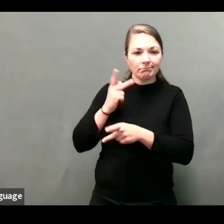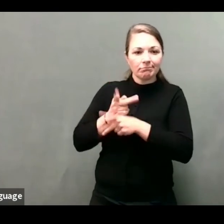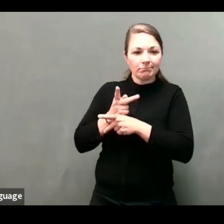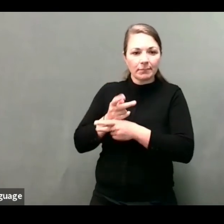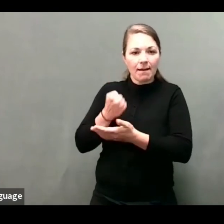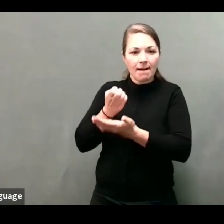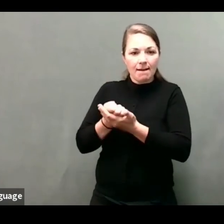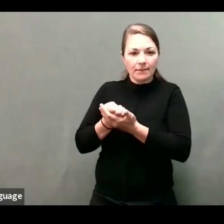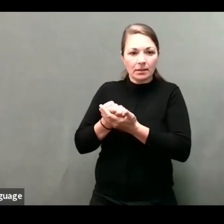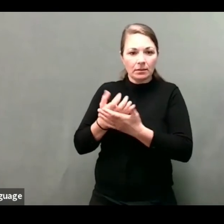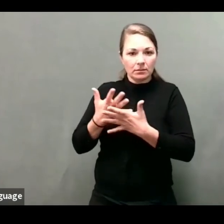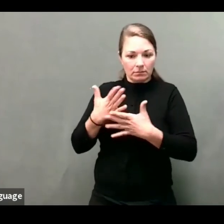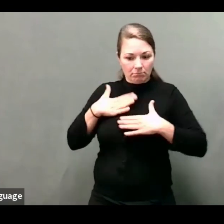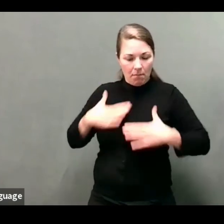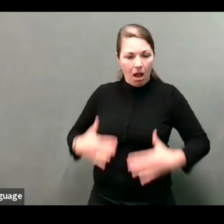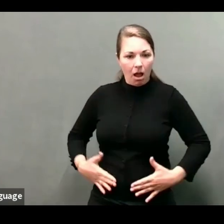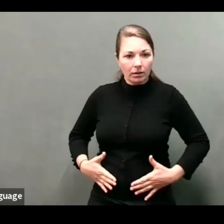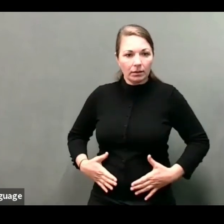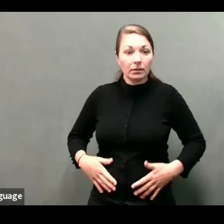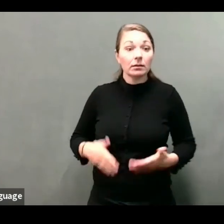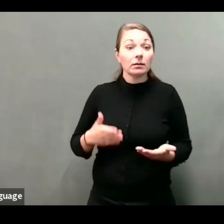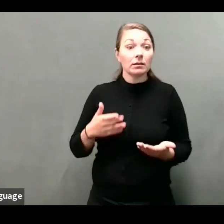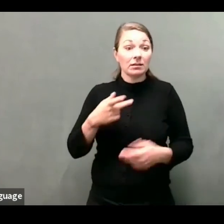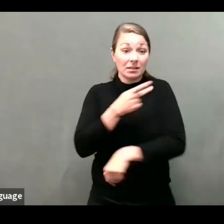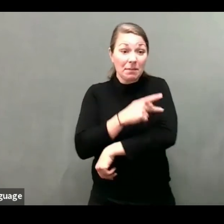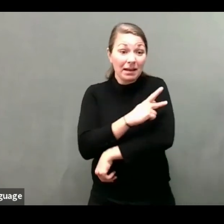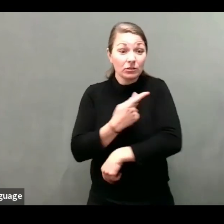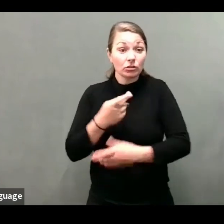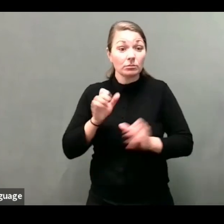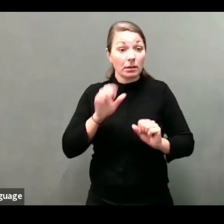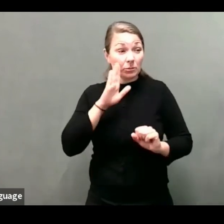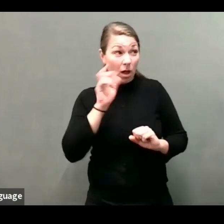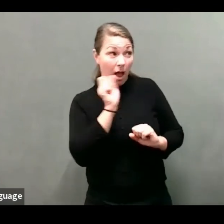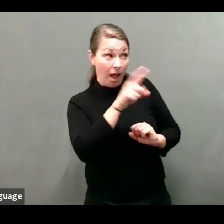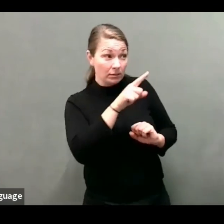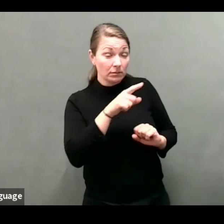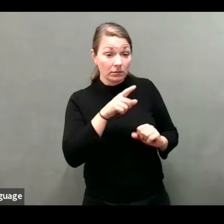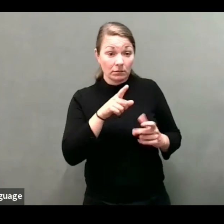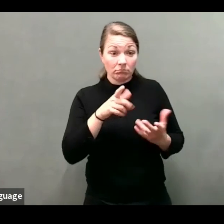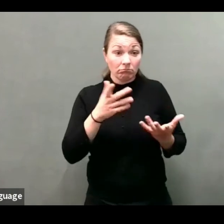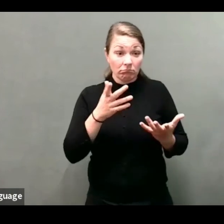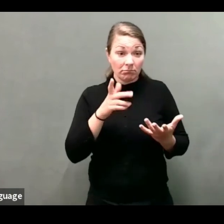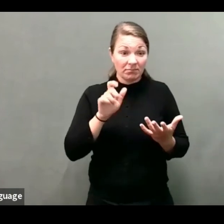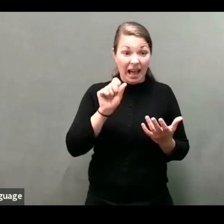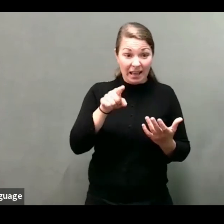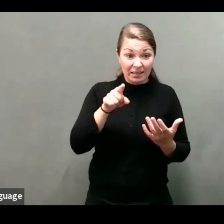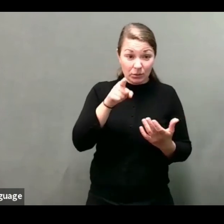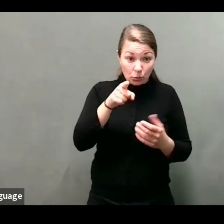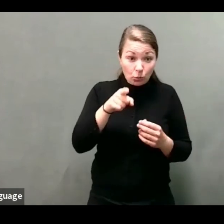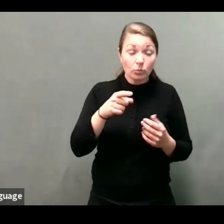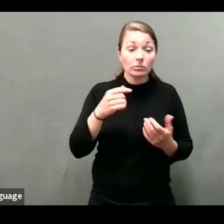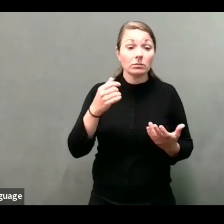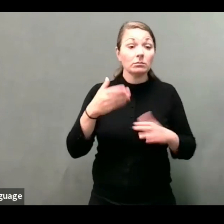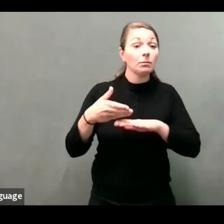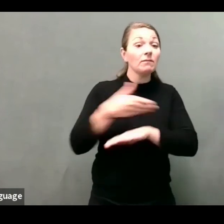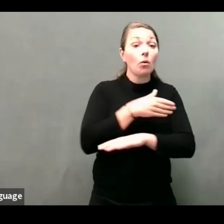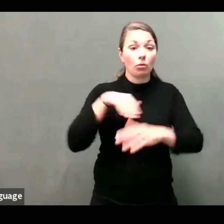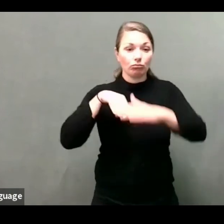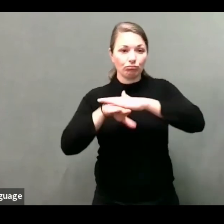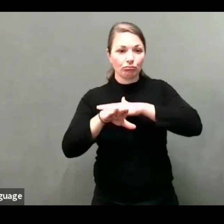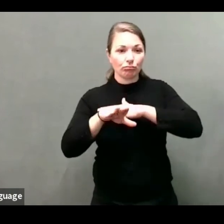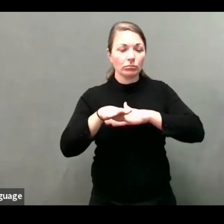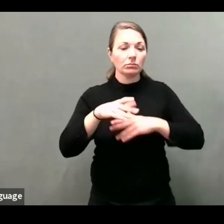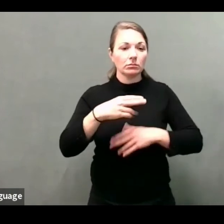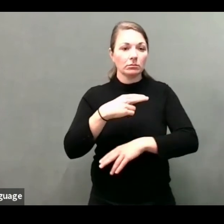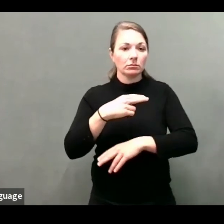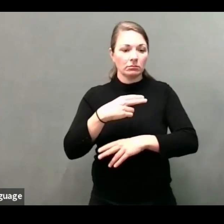may be something that you get asked about if a patient is reaching out to you before they come into a healthcare environment, or if